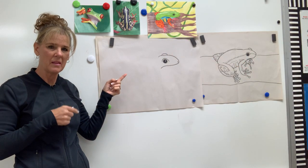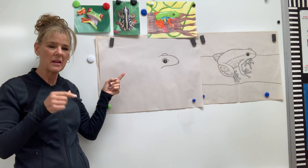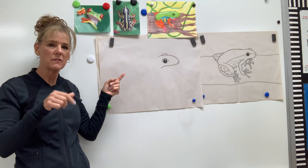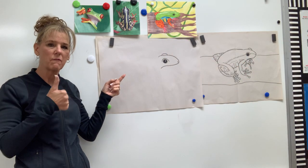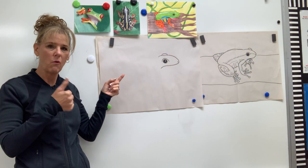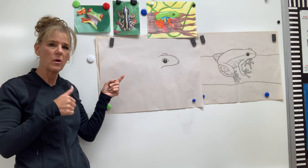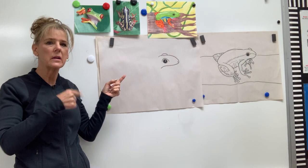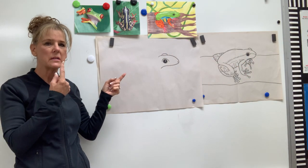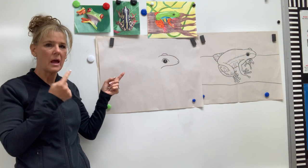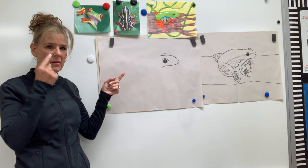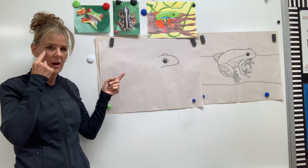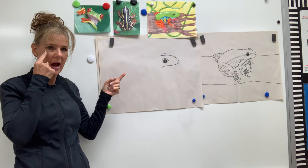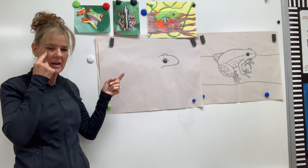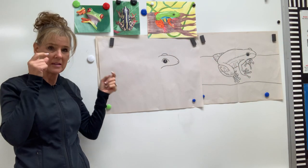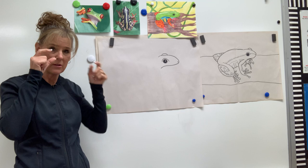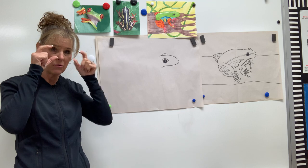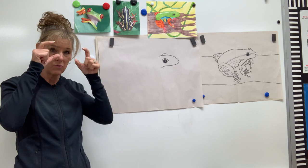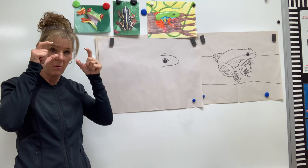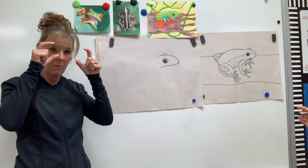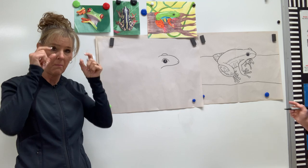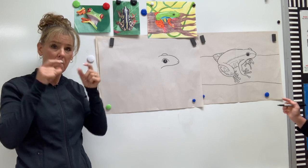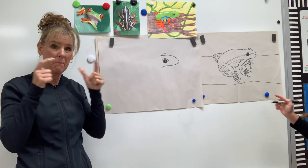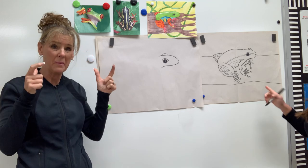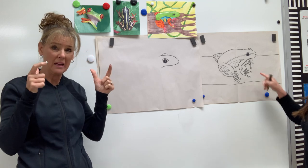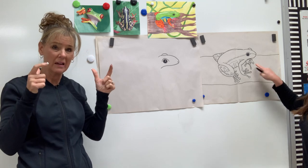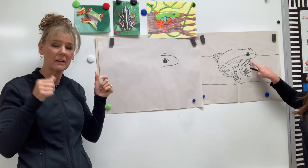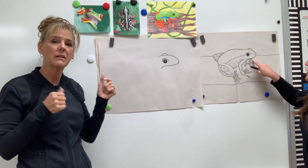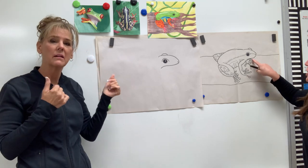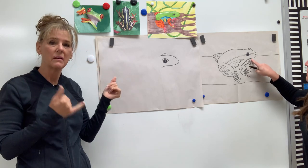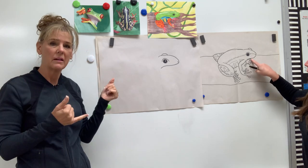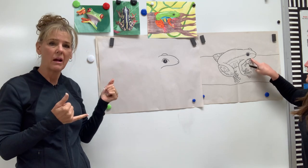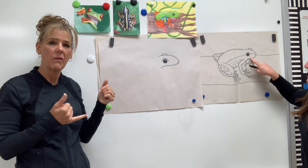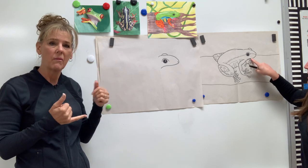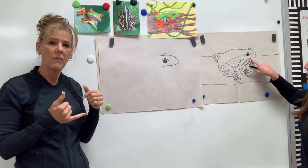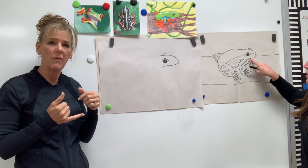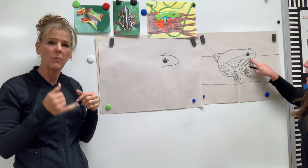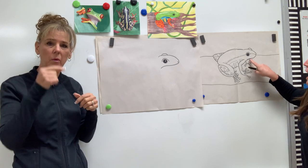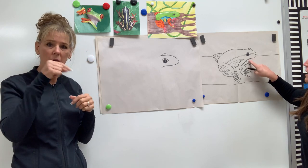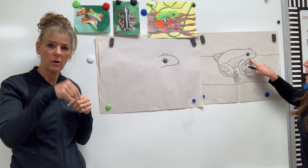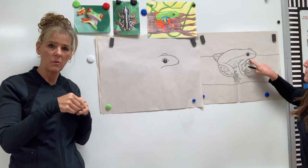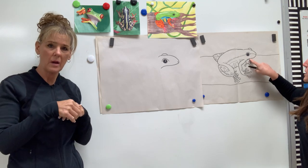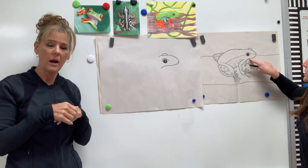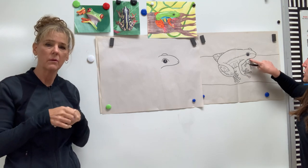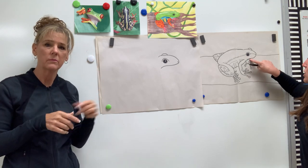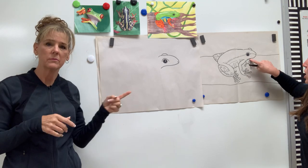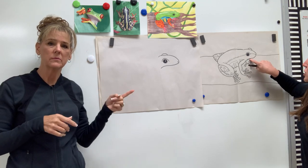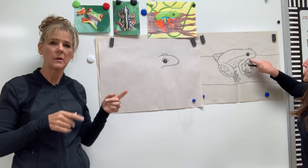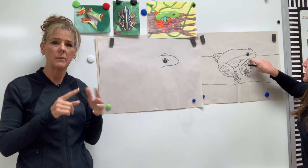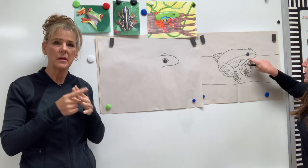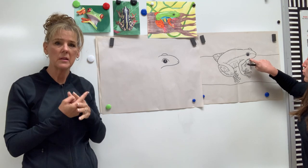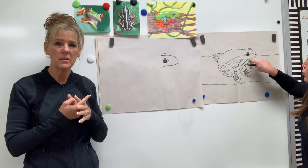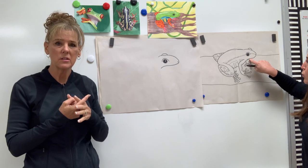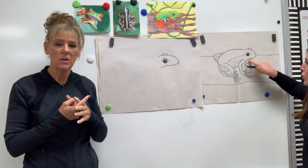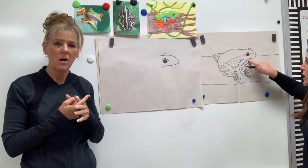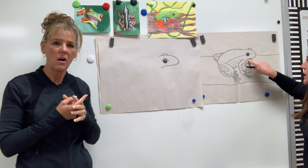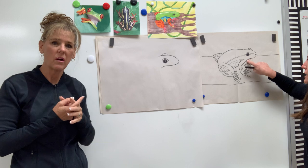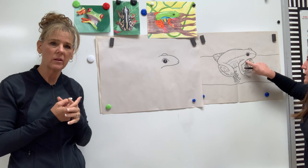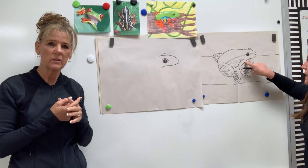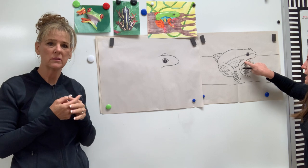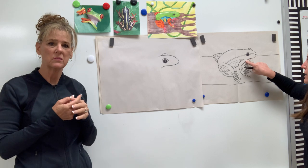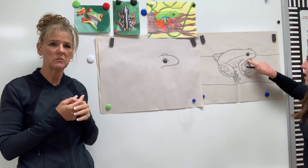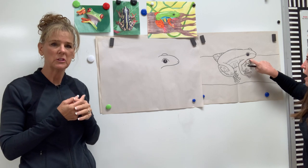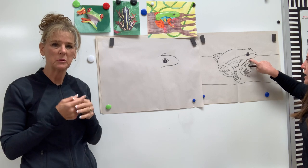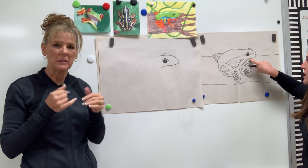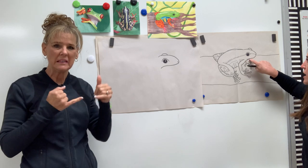other eyeball. His eyes are so big. Now, we're gonna jump back down, and I'm gonna start just a